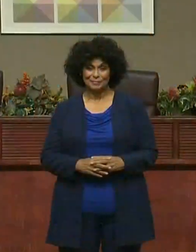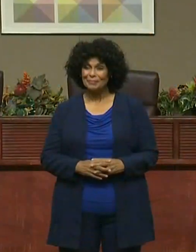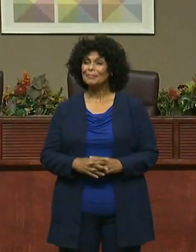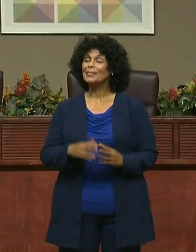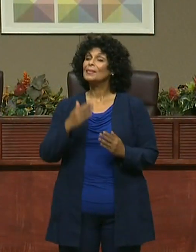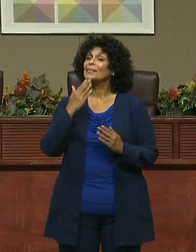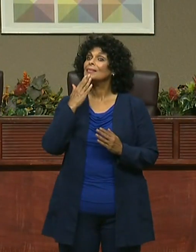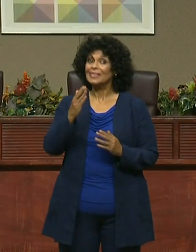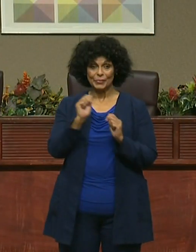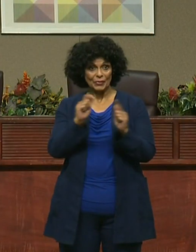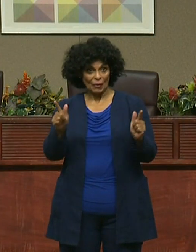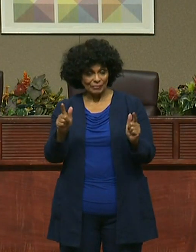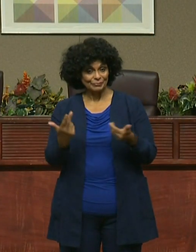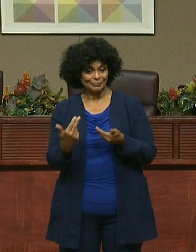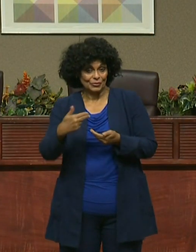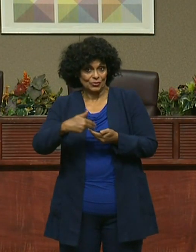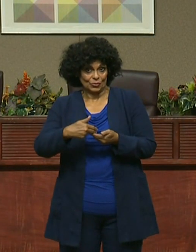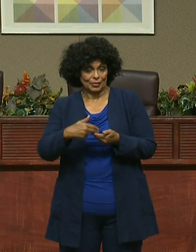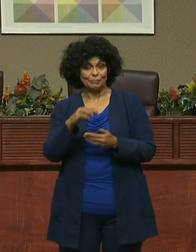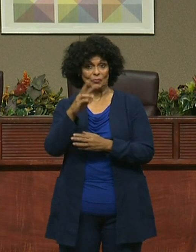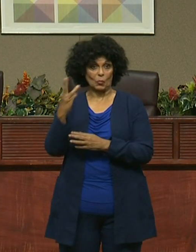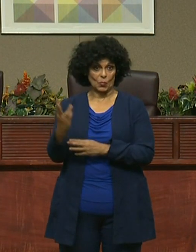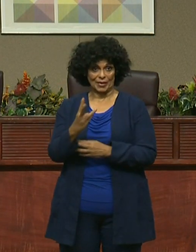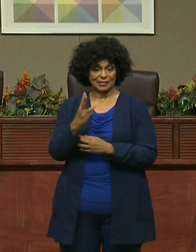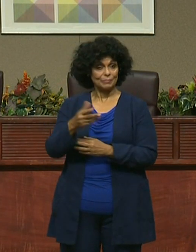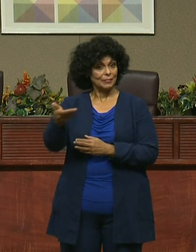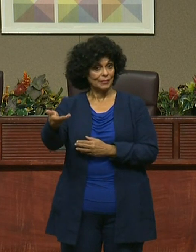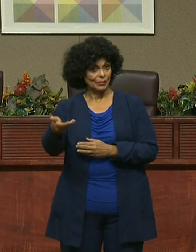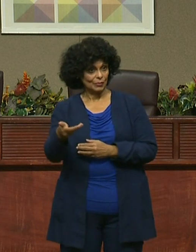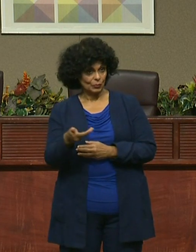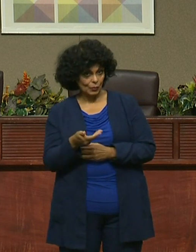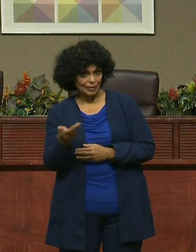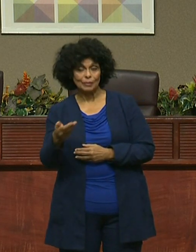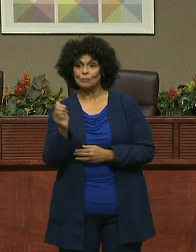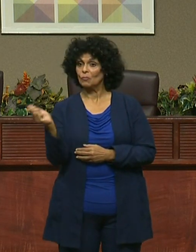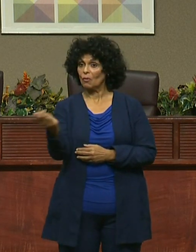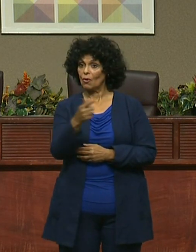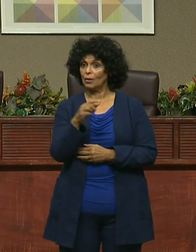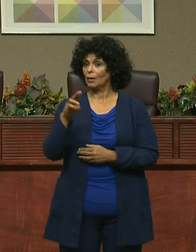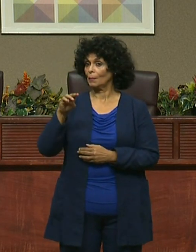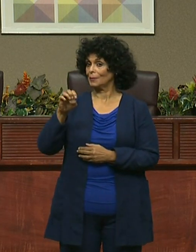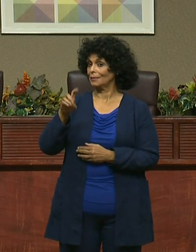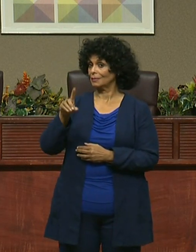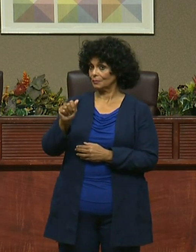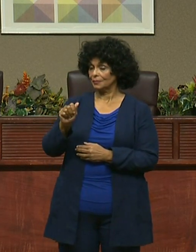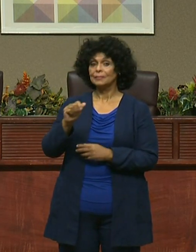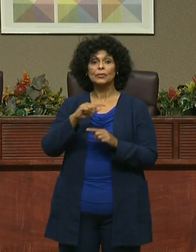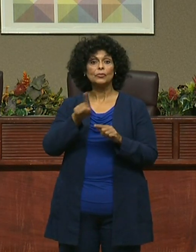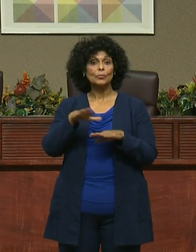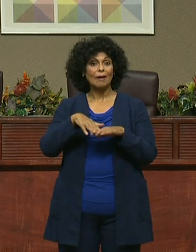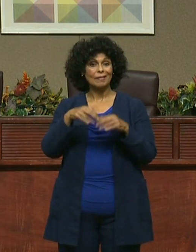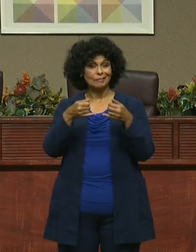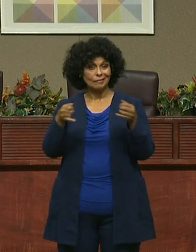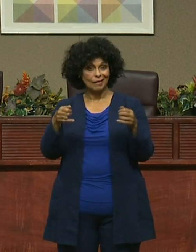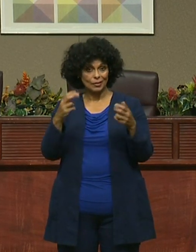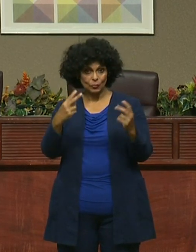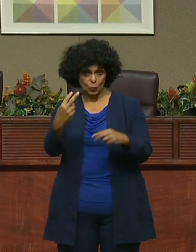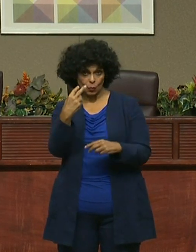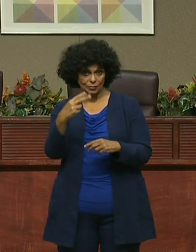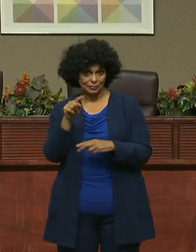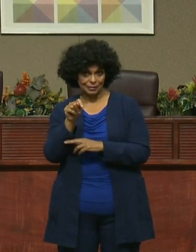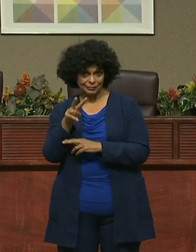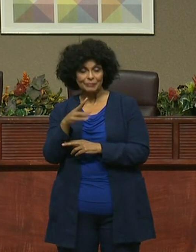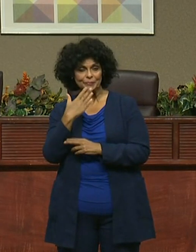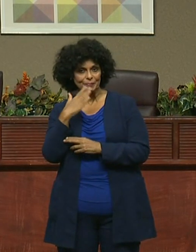Thanks, everyone. Thanks for joining us on this Wednesday. Welcome to our members of the media, and for those of you who are joining us online or watching us on television. Today,